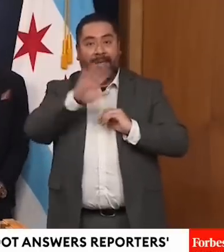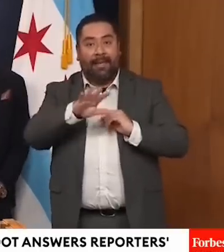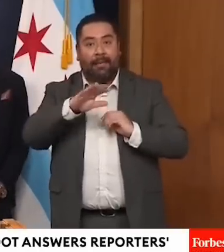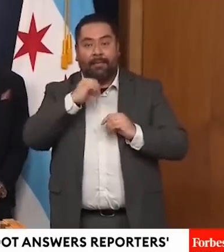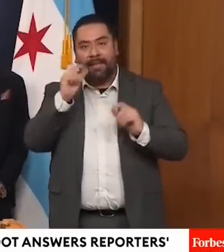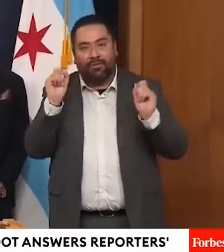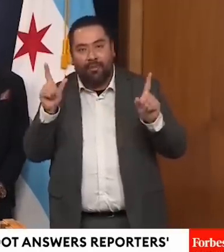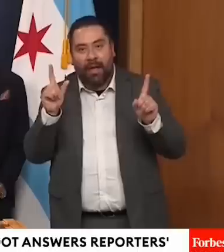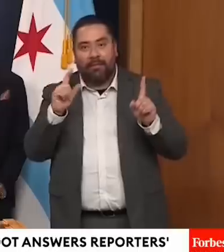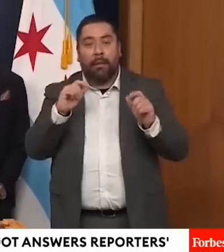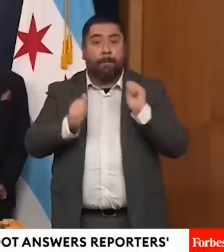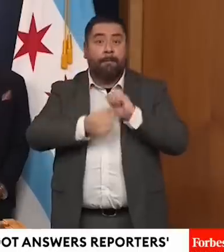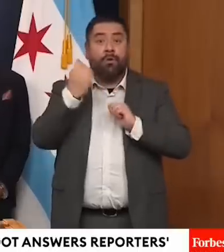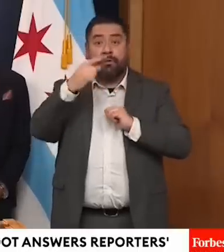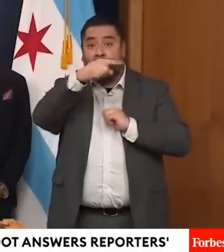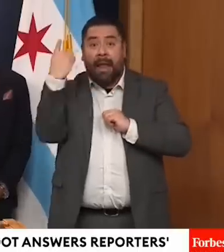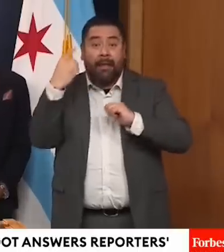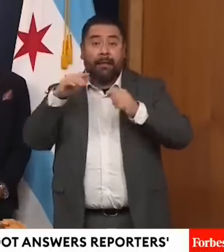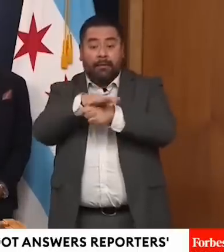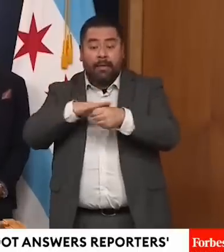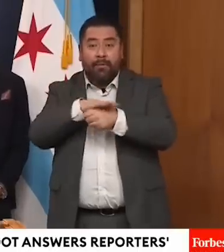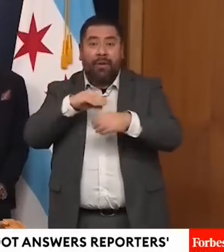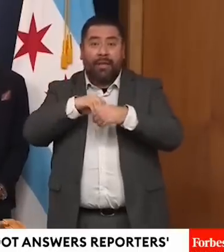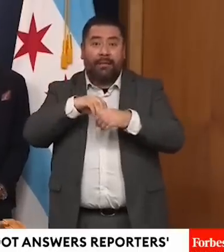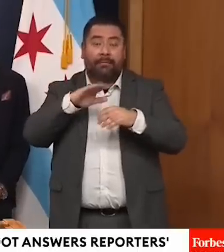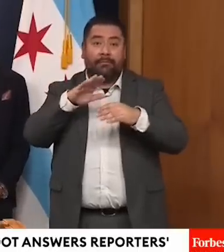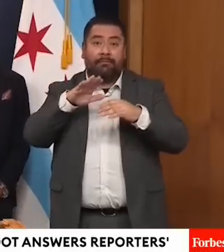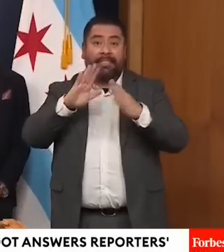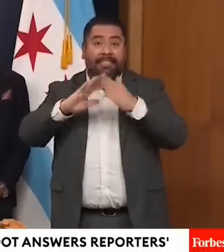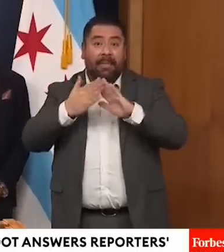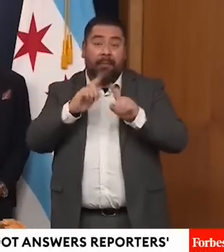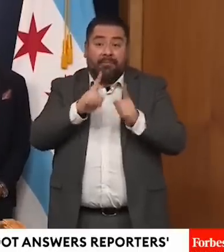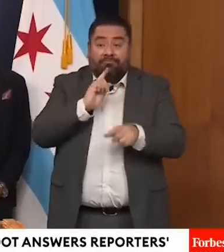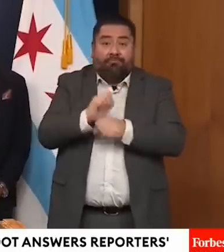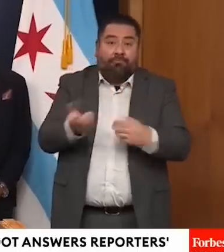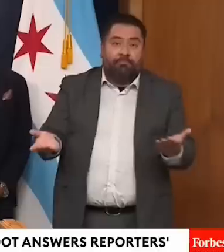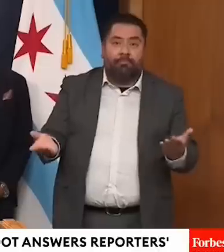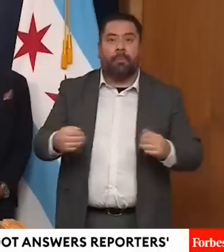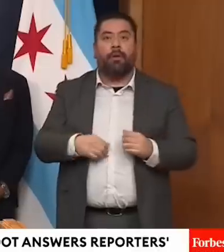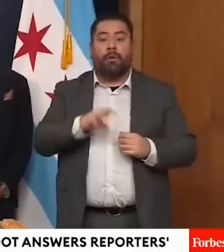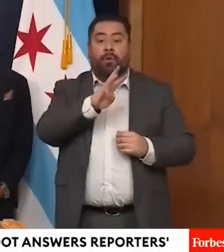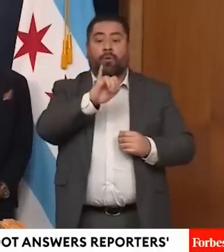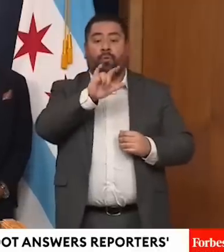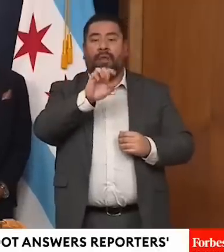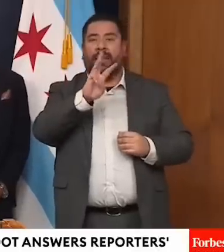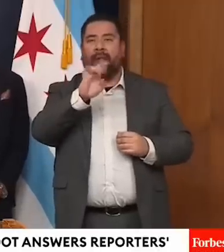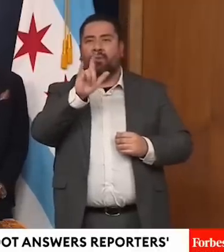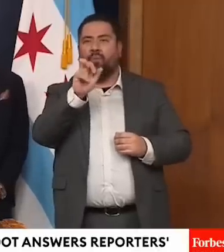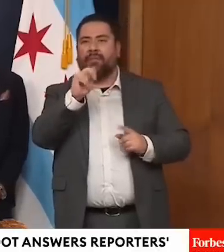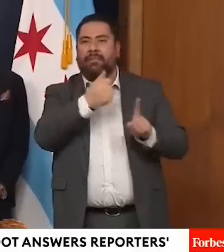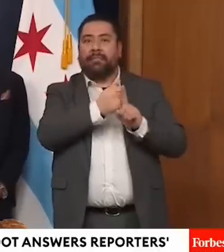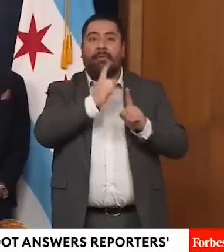in majority black neighborhoods across the city. It happens to be a fact. And look, here's the thing. Willie Wilson is